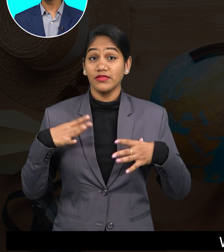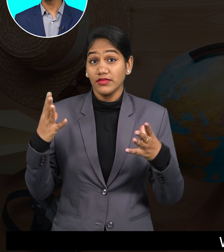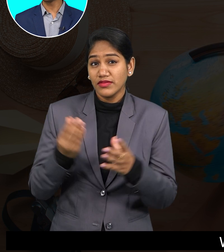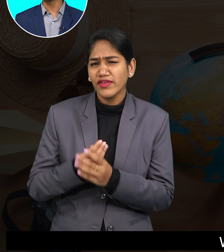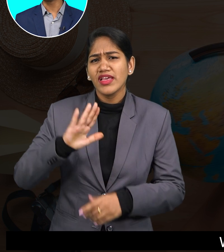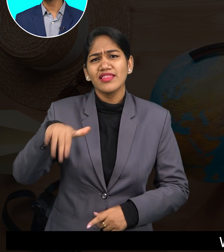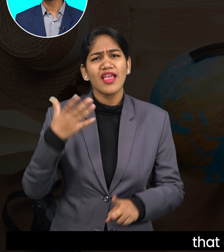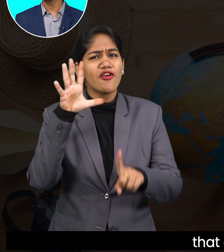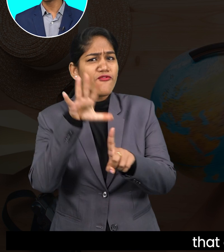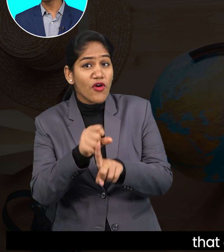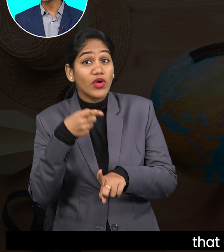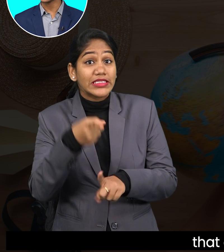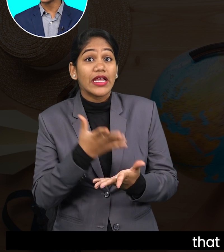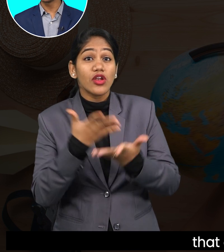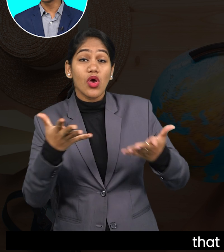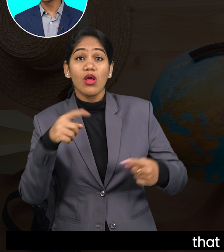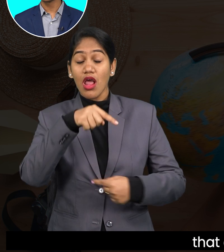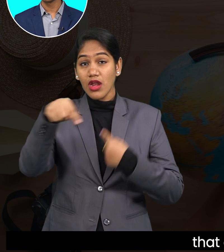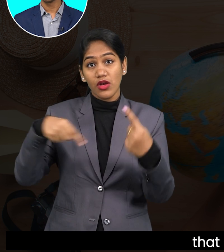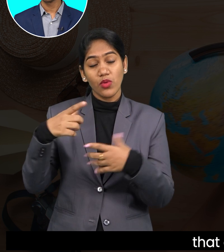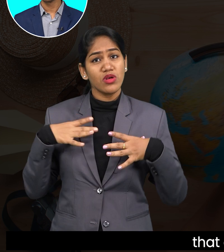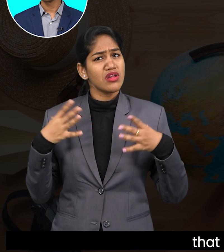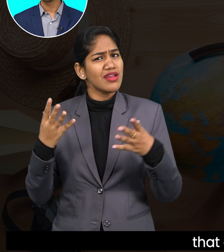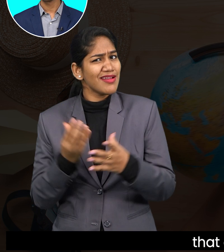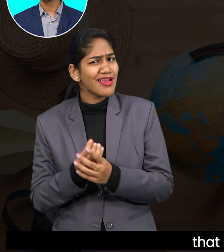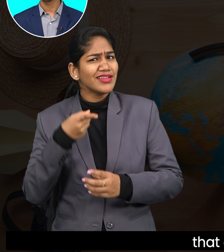We then found that objects around us